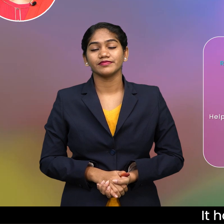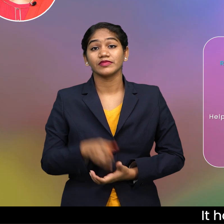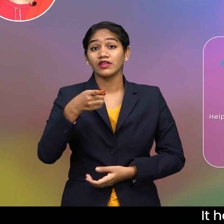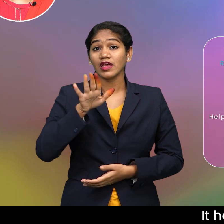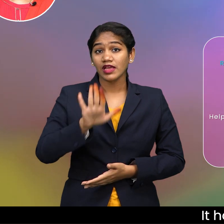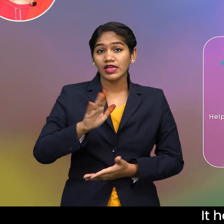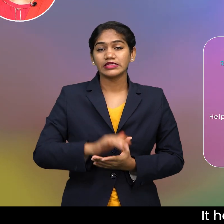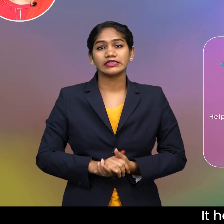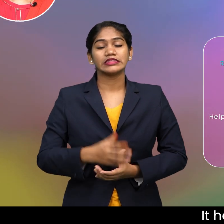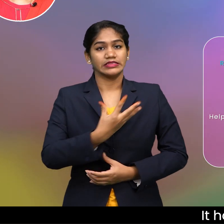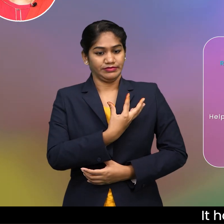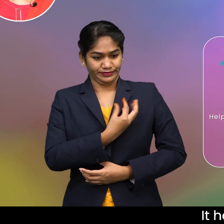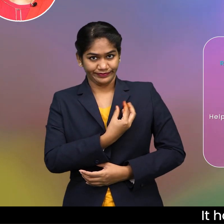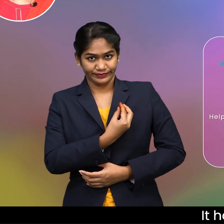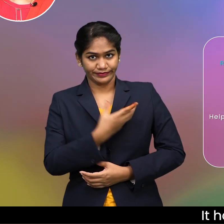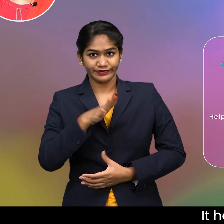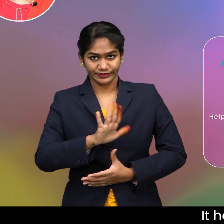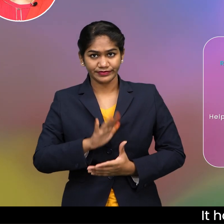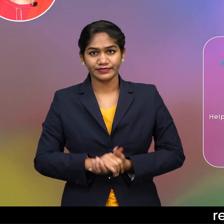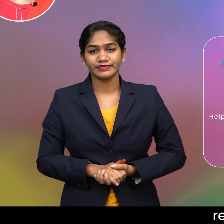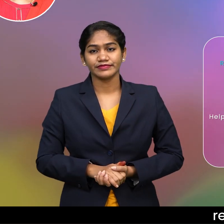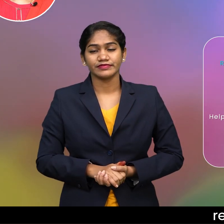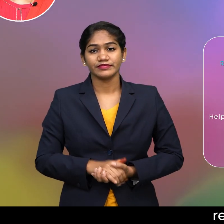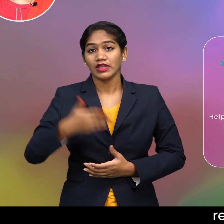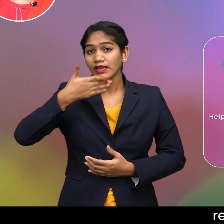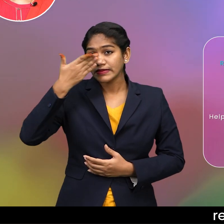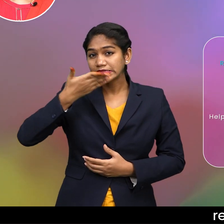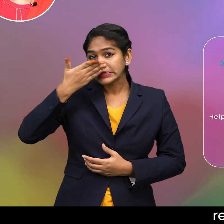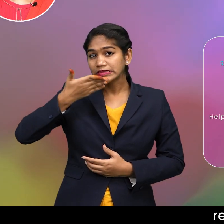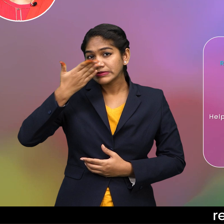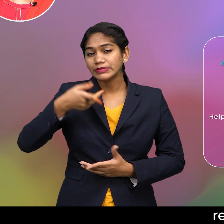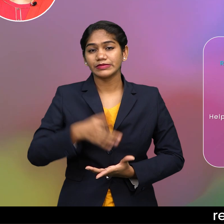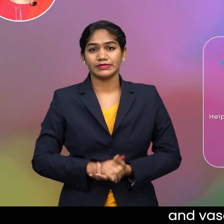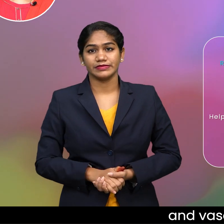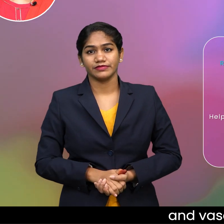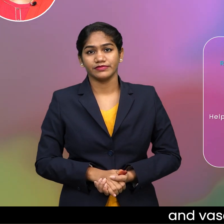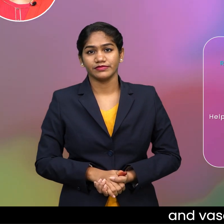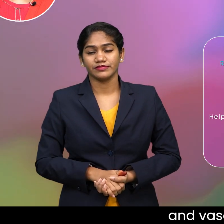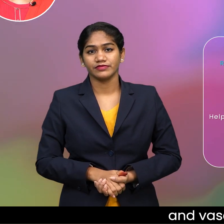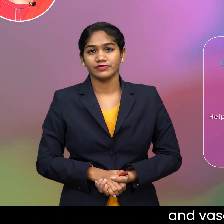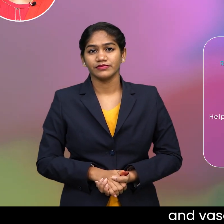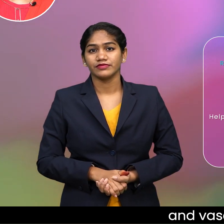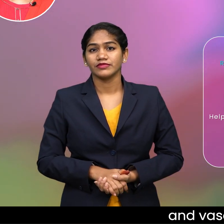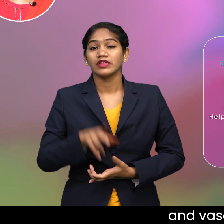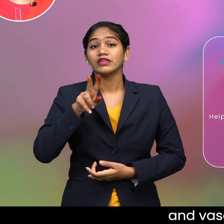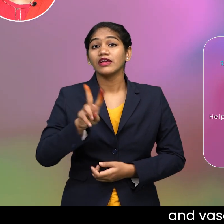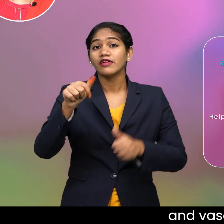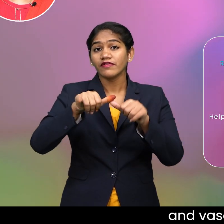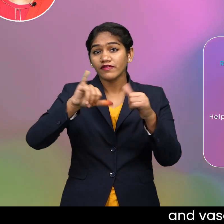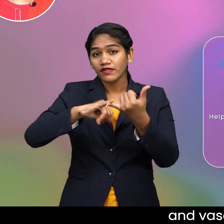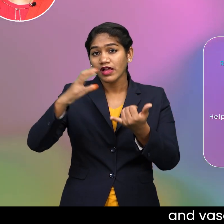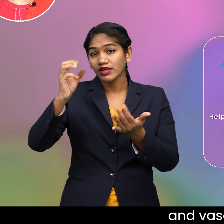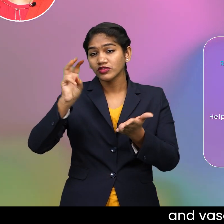It has cardiac, respiratory and vasomotor